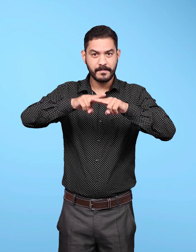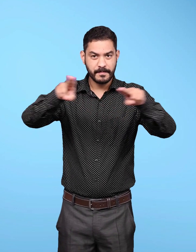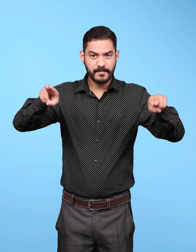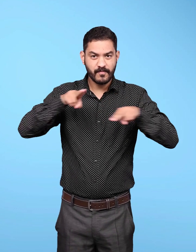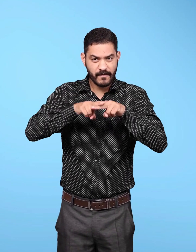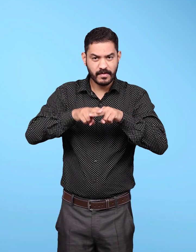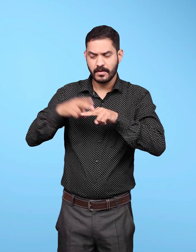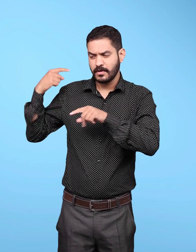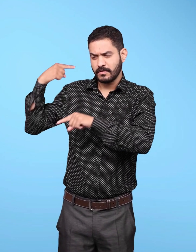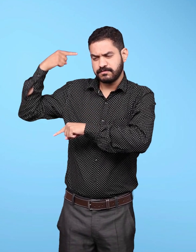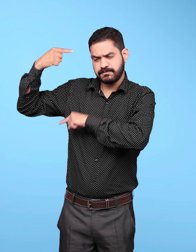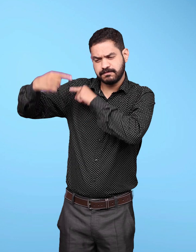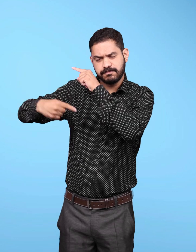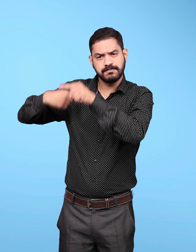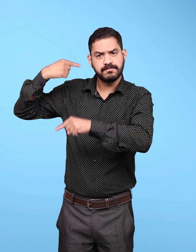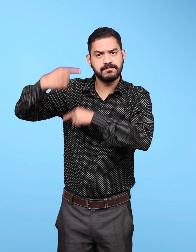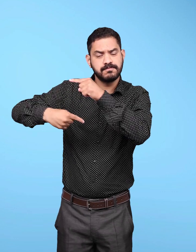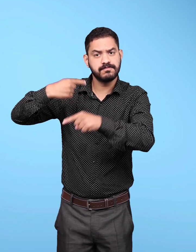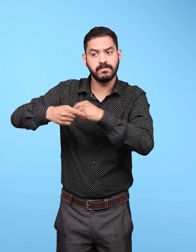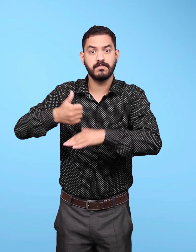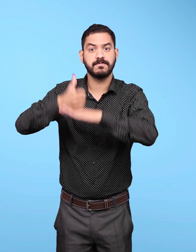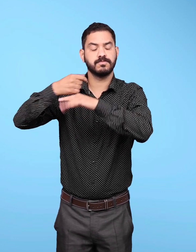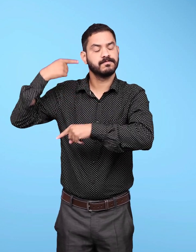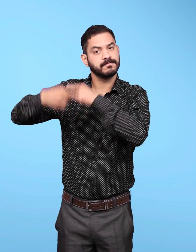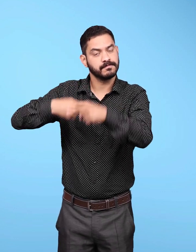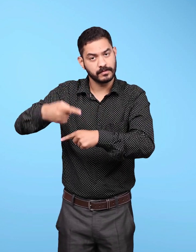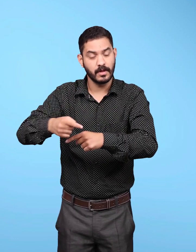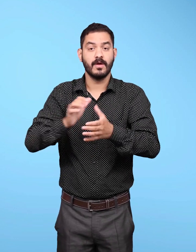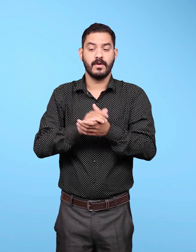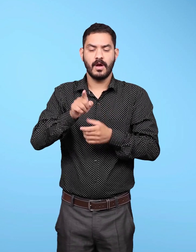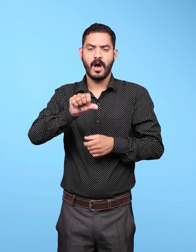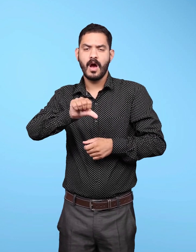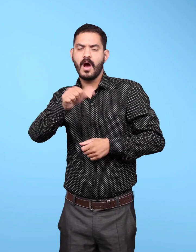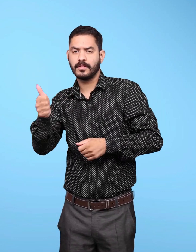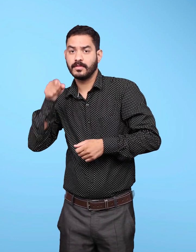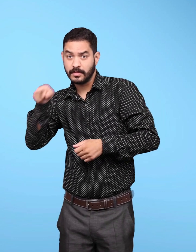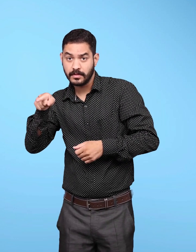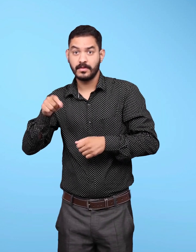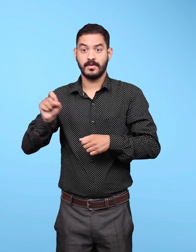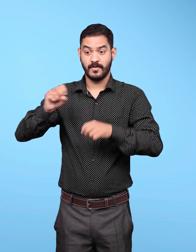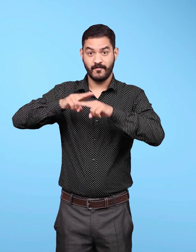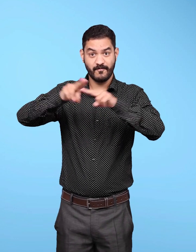Usually, men from the same family held the position for generations.